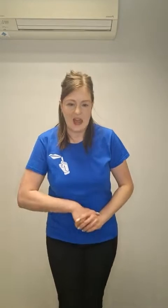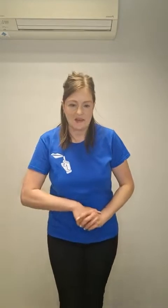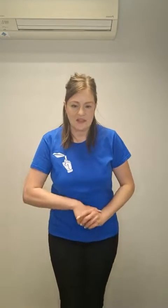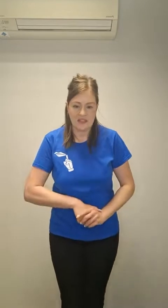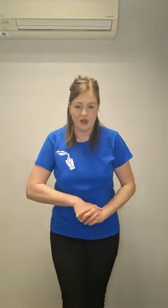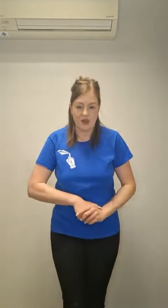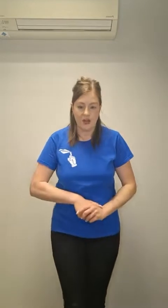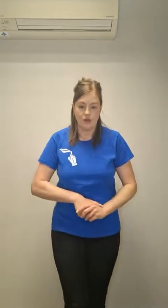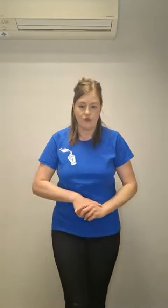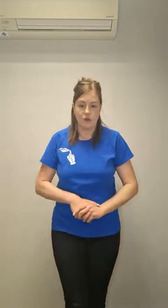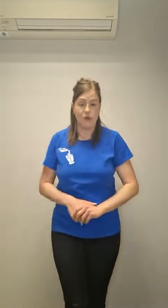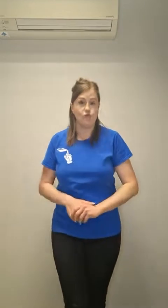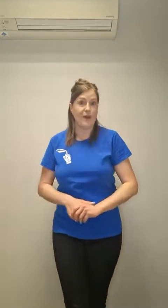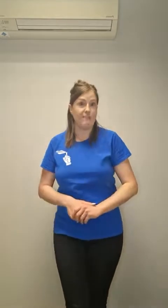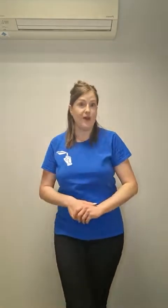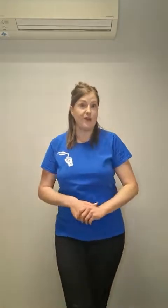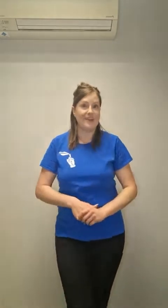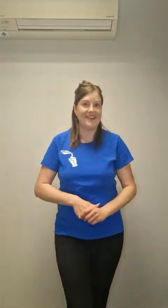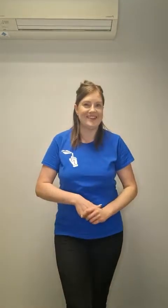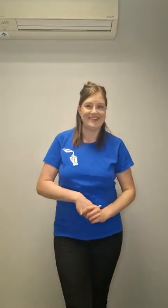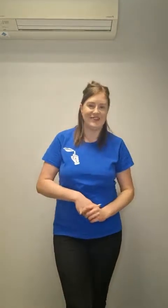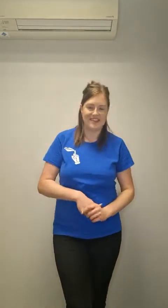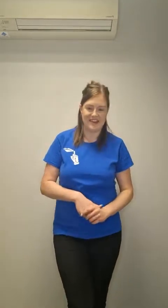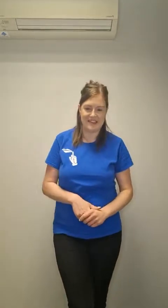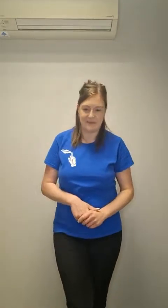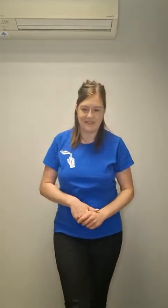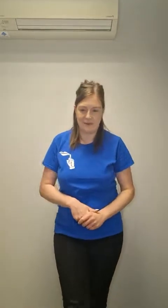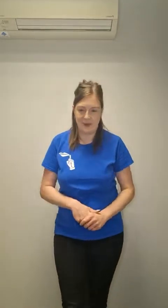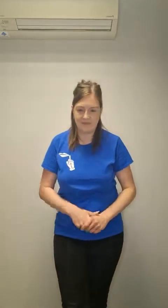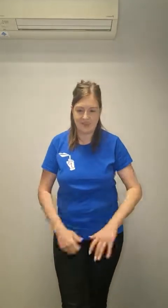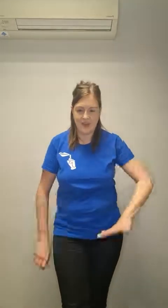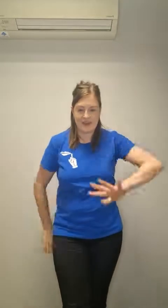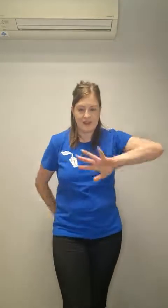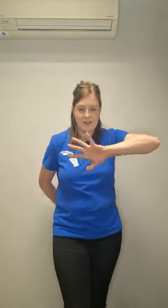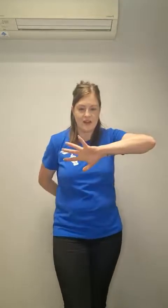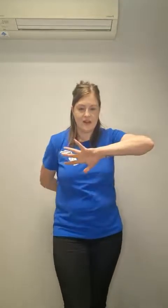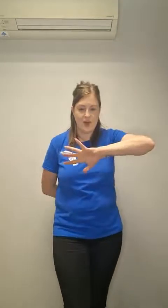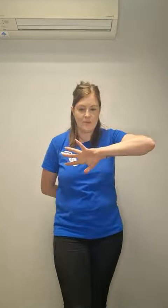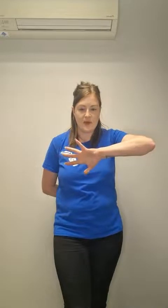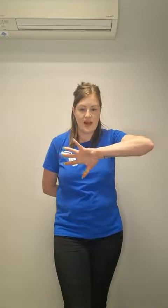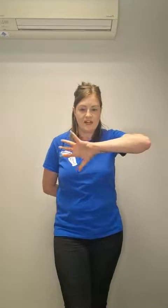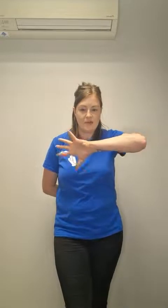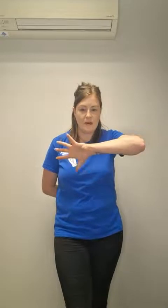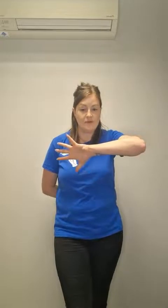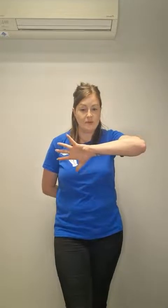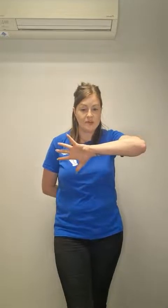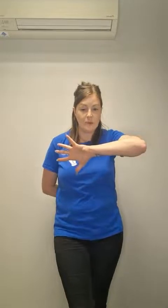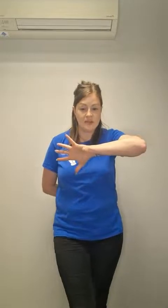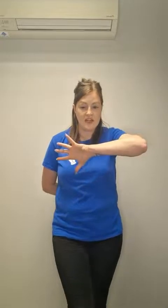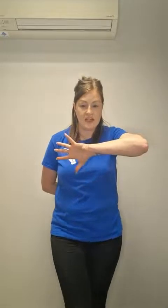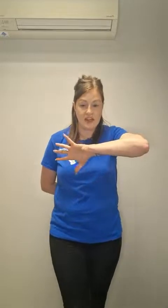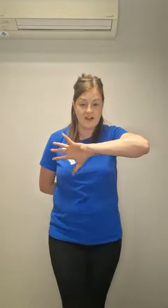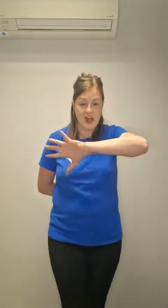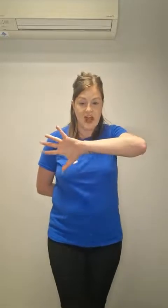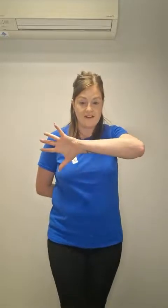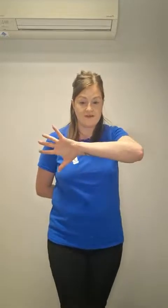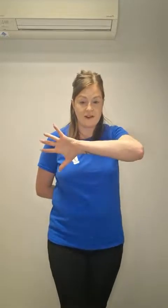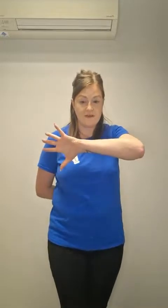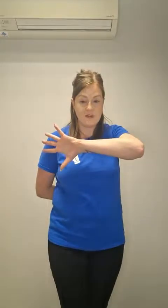the sign for rainbow, which is always a nice pretty one. So working open hand, palm forward, pointing in at front of